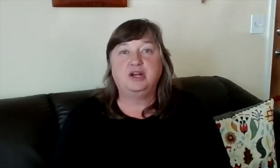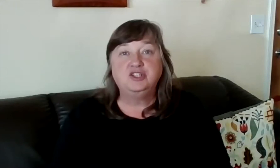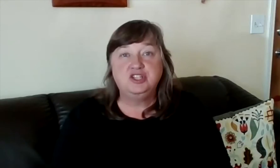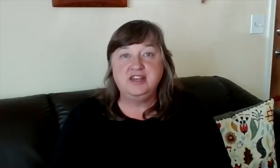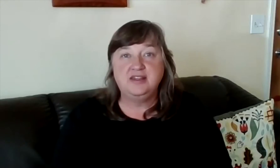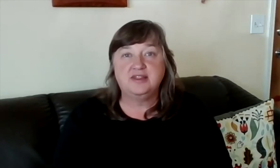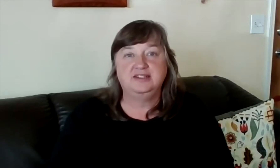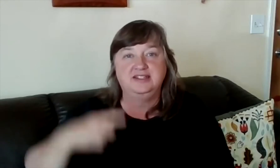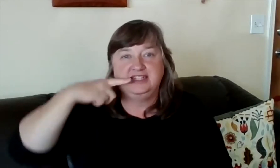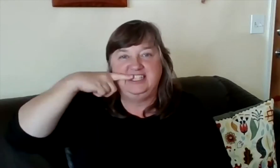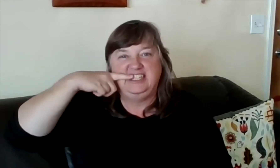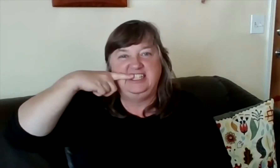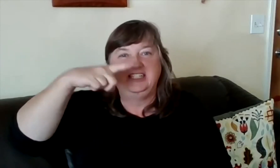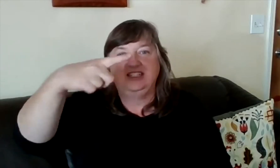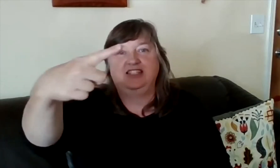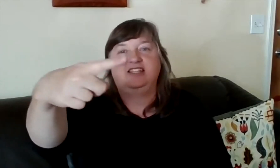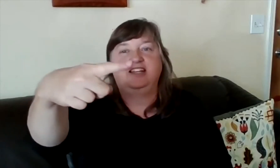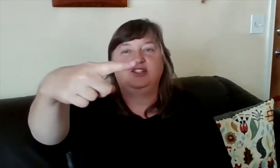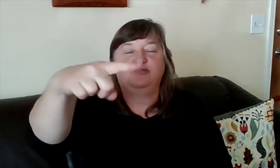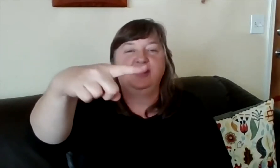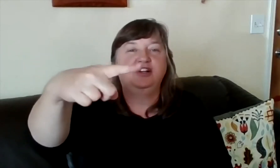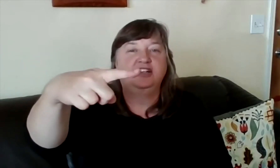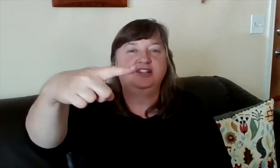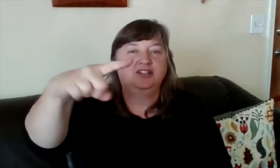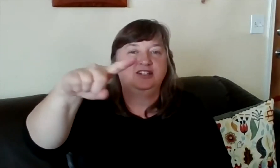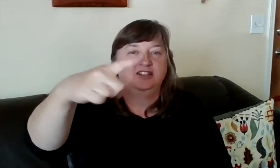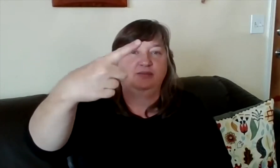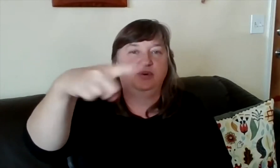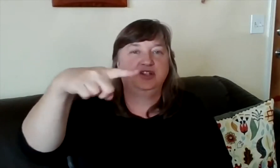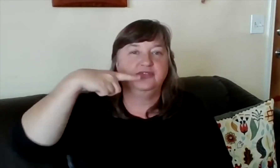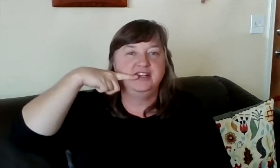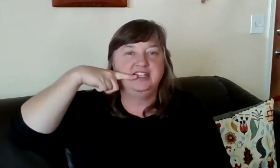Brush teeth. Get your finger, pointer finger,